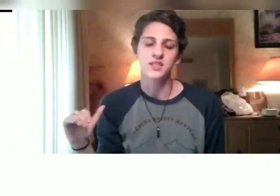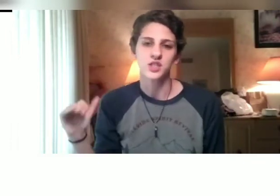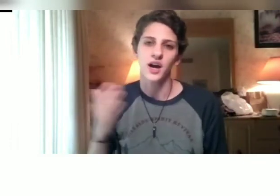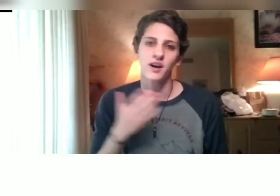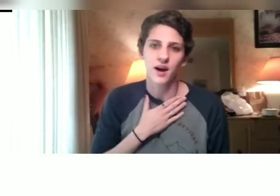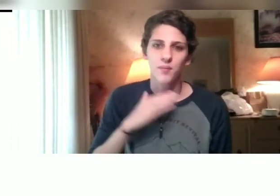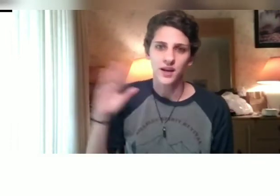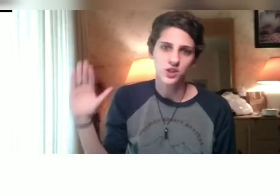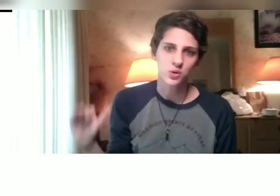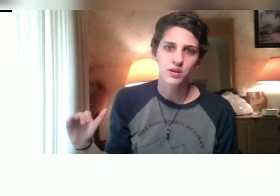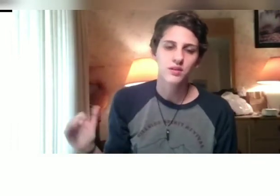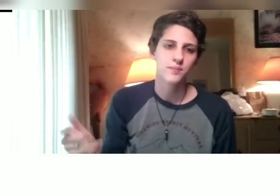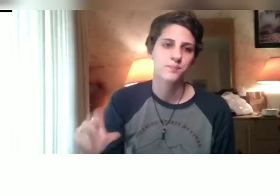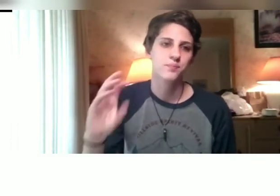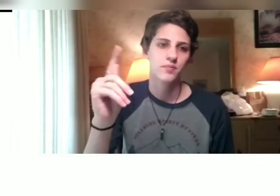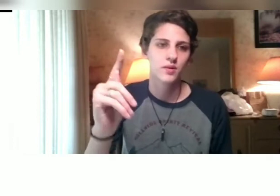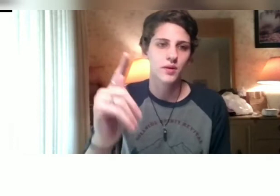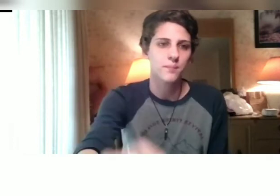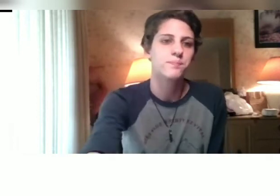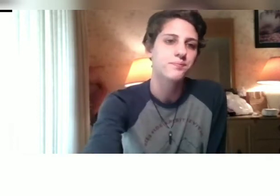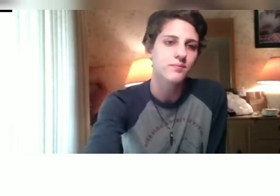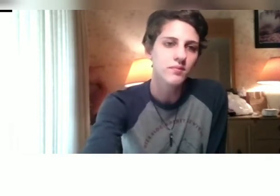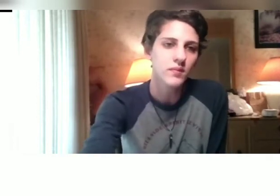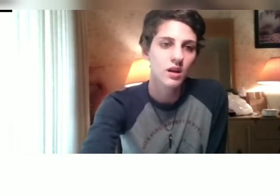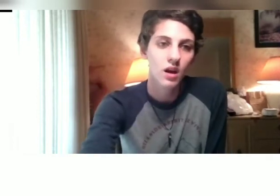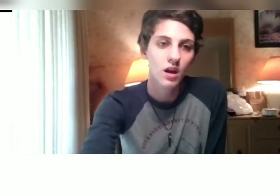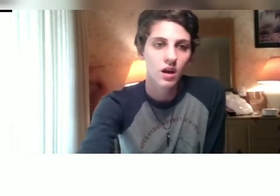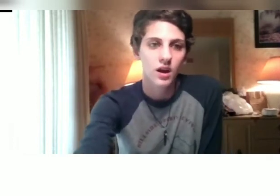that this is child, not my short. Okay.